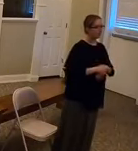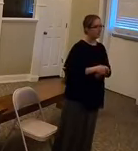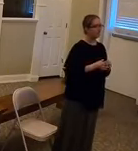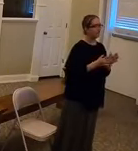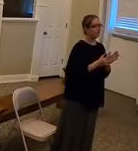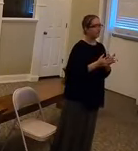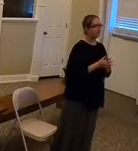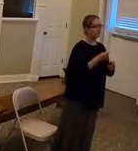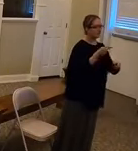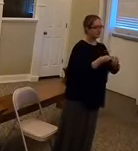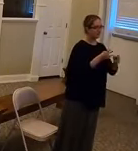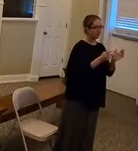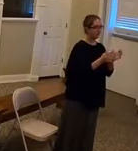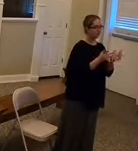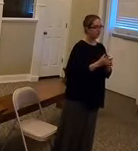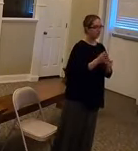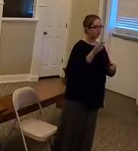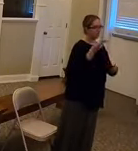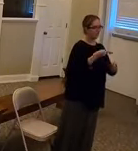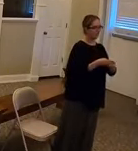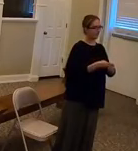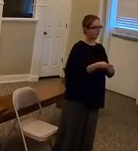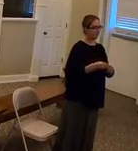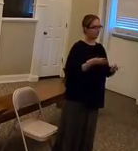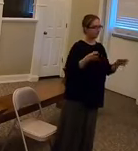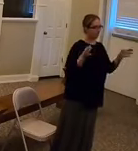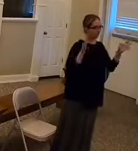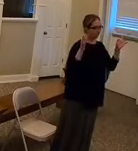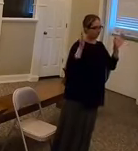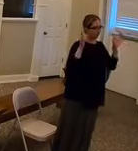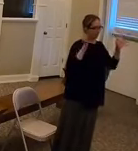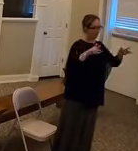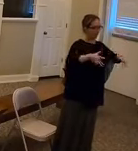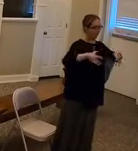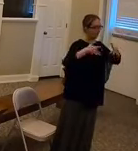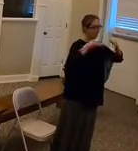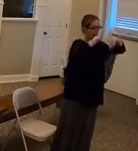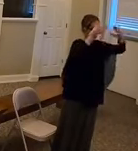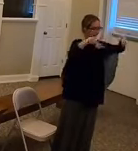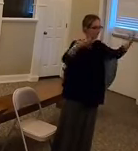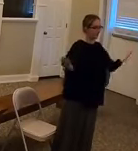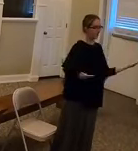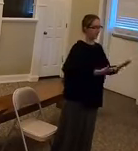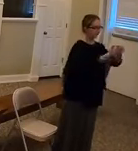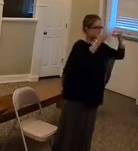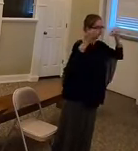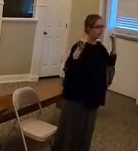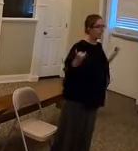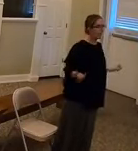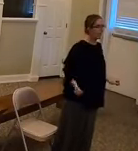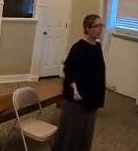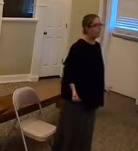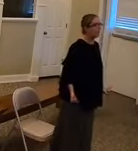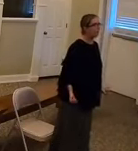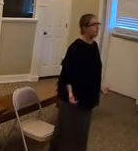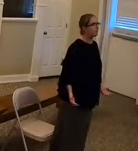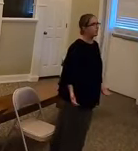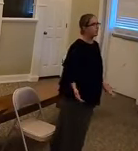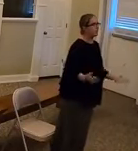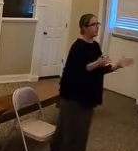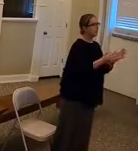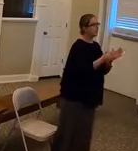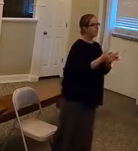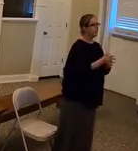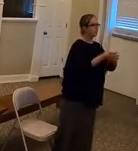In Jesus' name, in Jesus' name. Oh, I feel his presence here right now. Hallelujah.